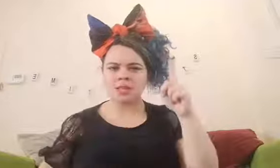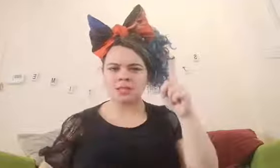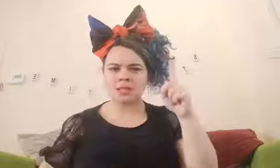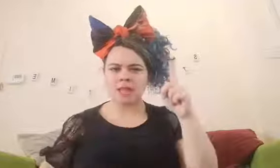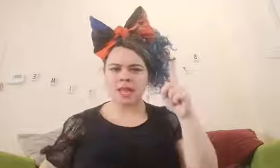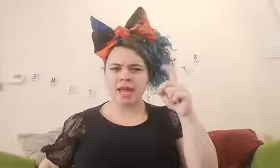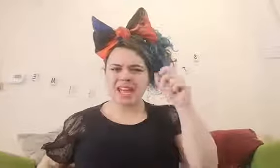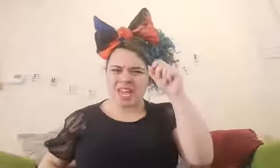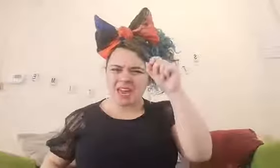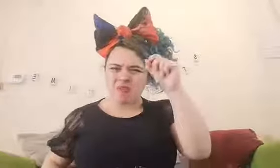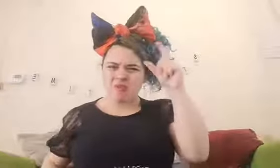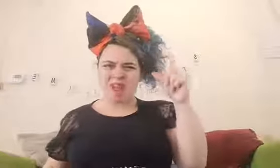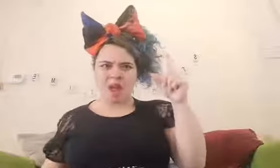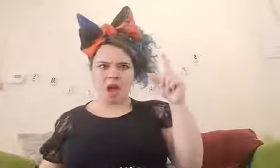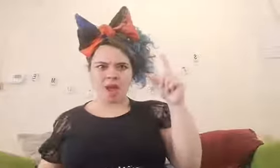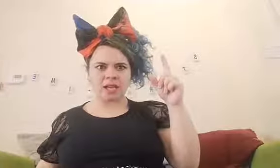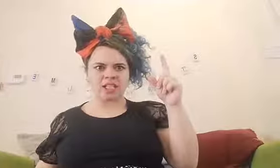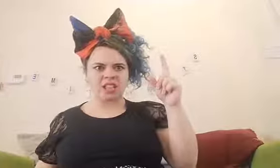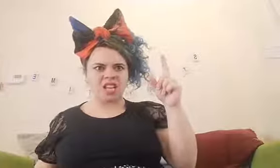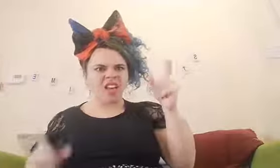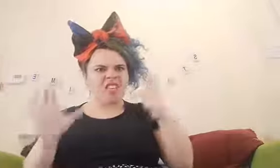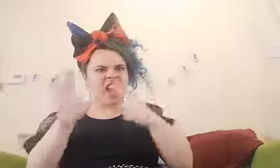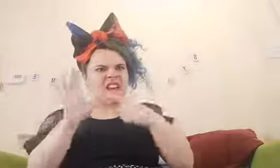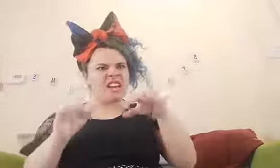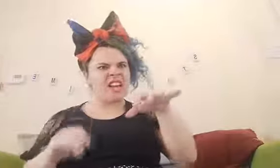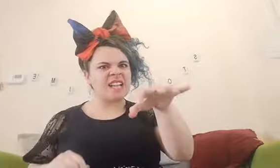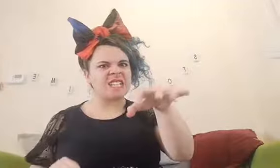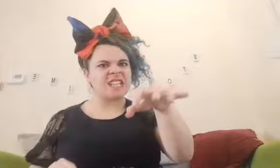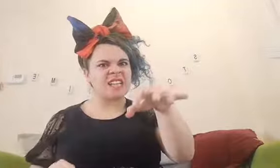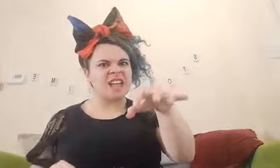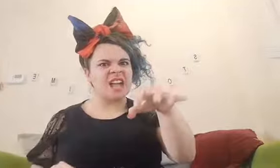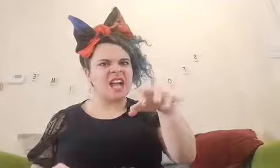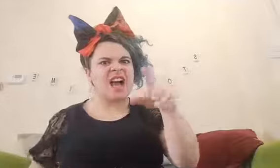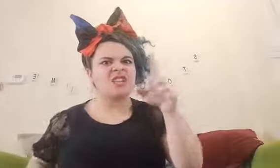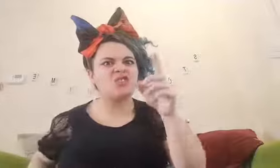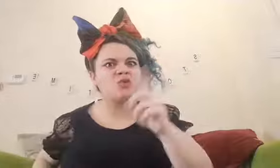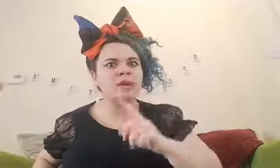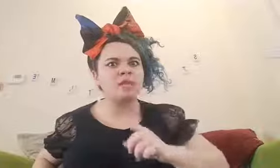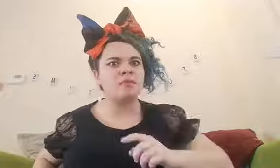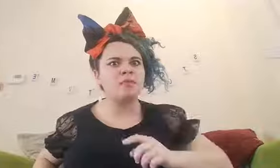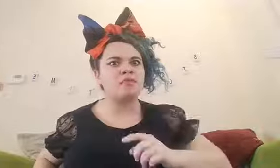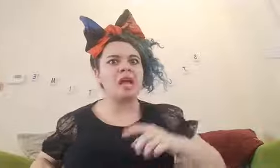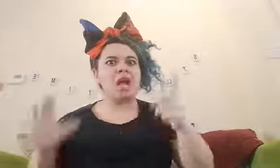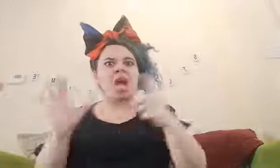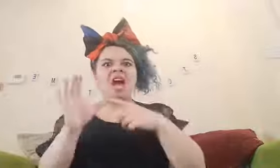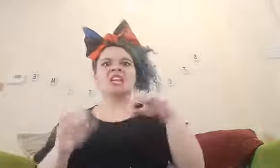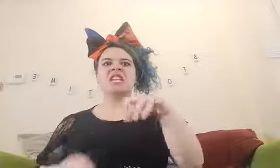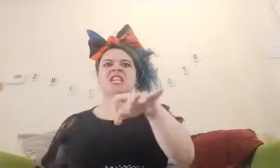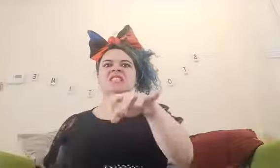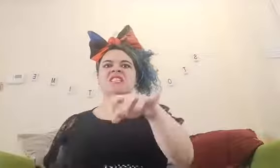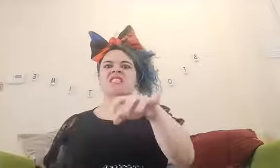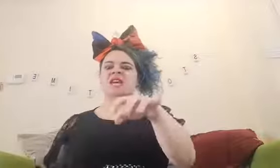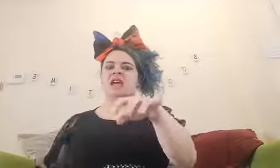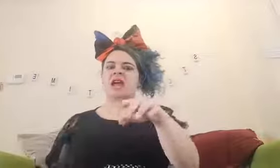because he realised that Anansi had tricked him. Anansi